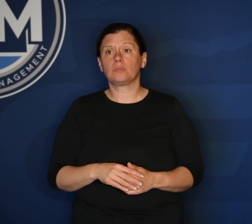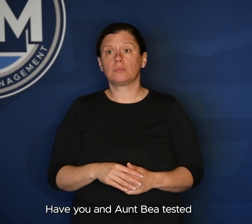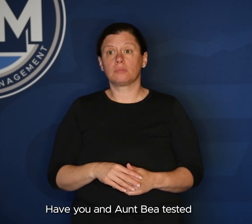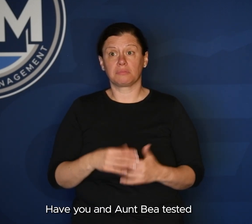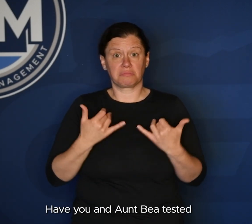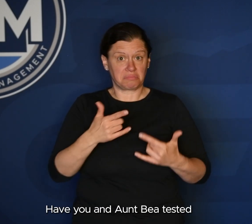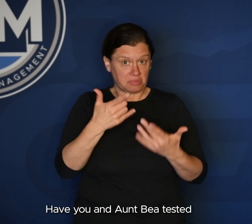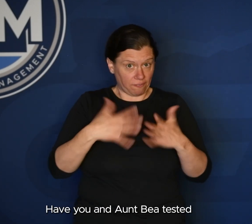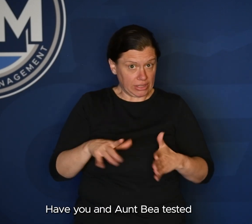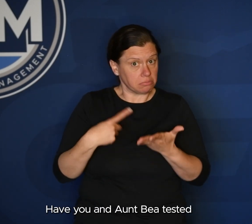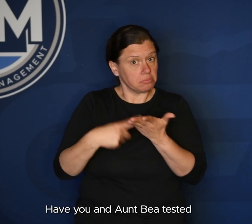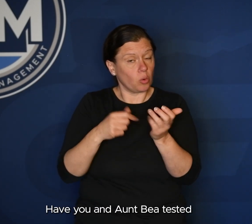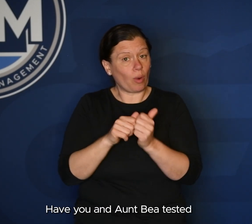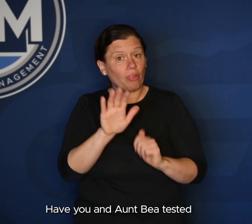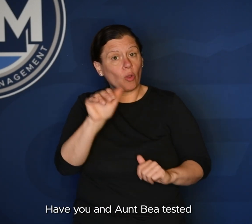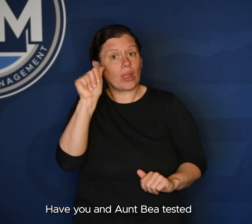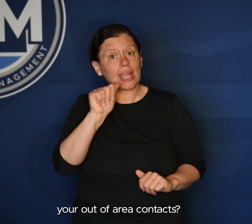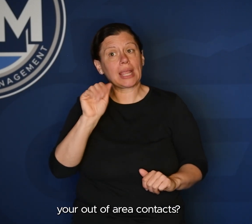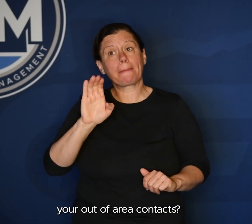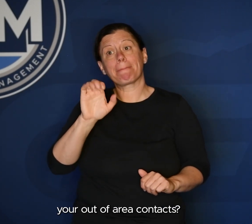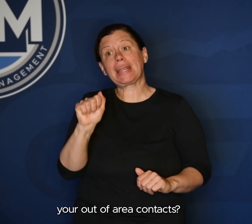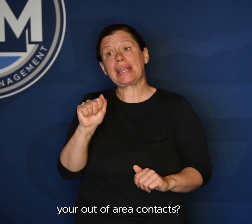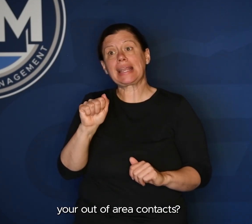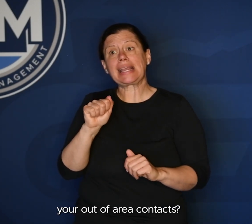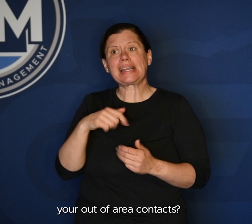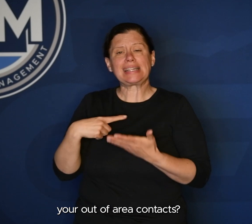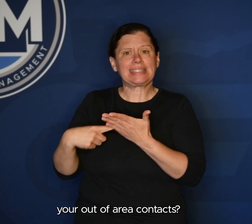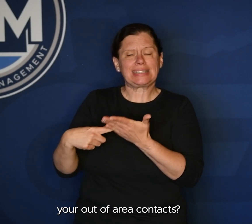Have you and Aunt B tested your out-of-area contacts?